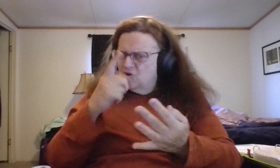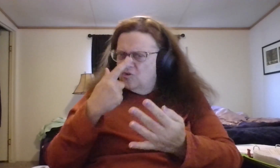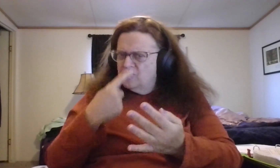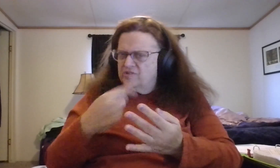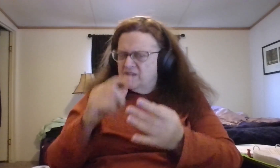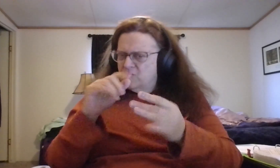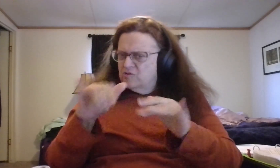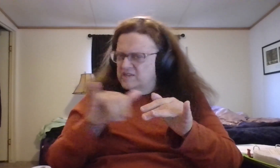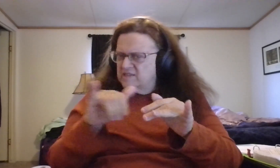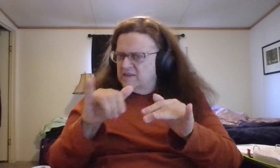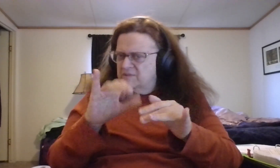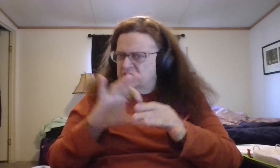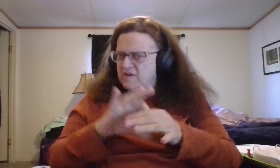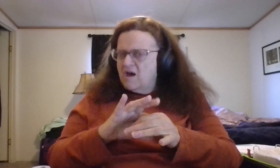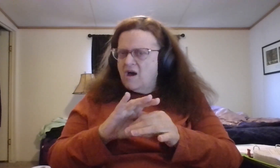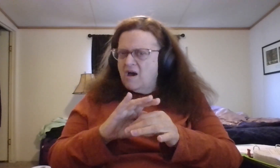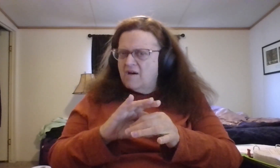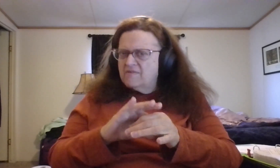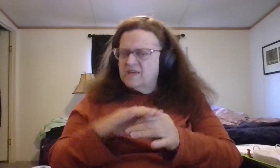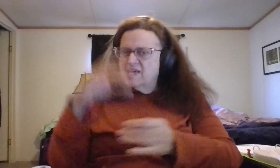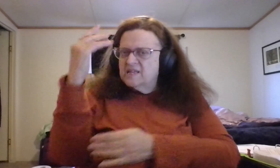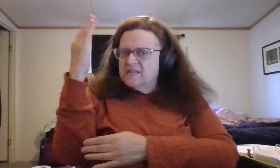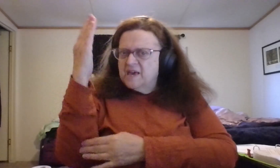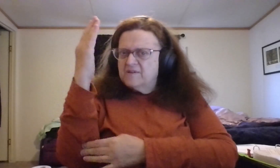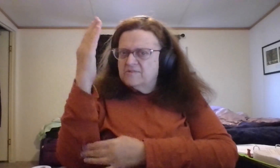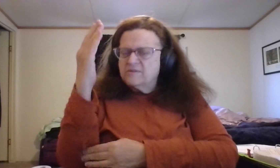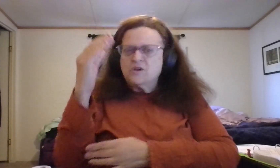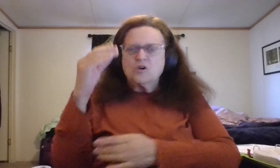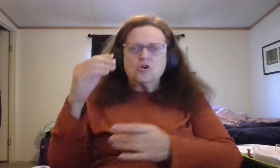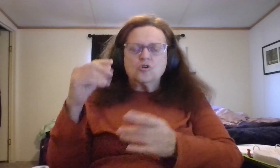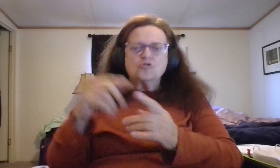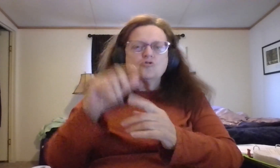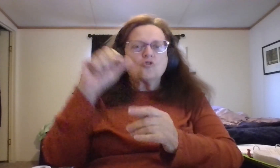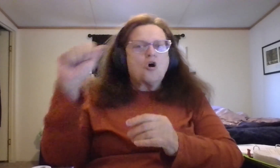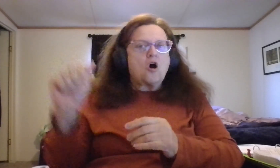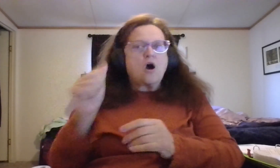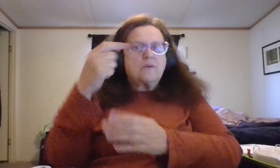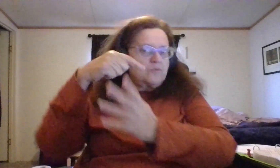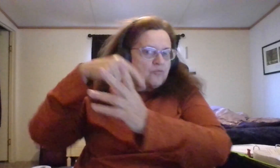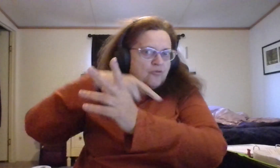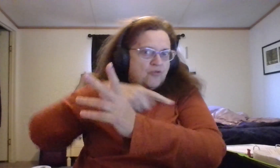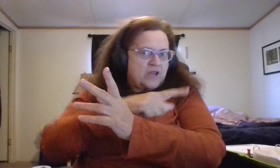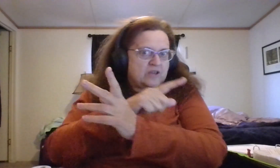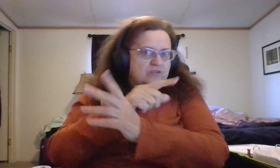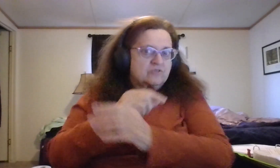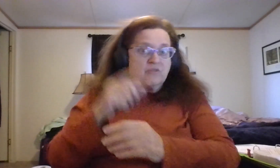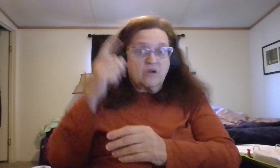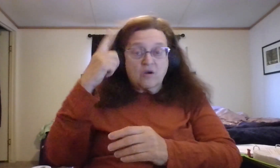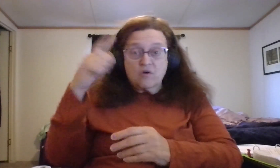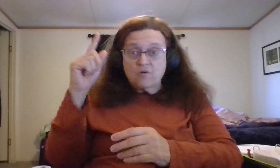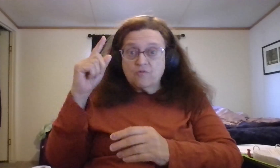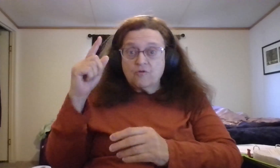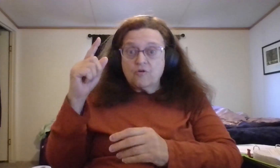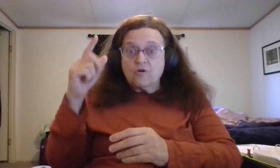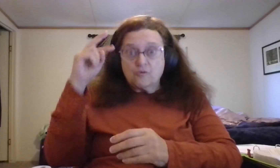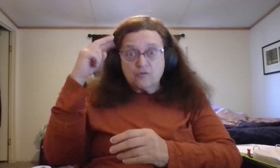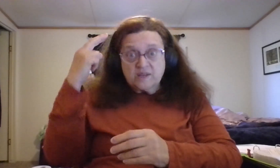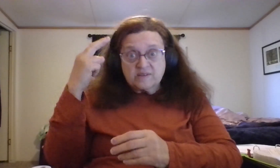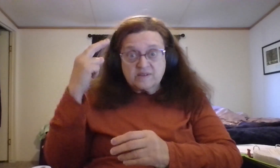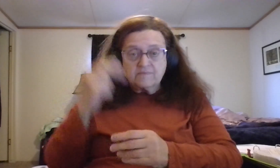resemblance of the lampstand to almond branches for a reason. The almond